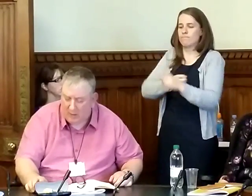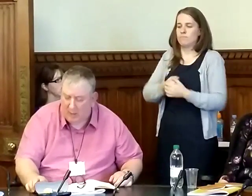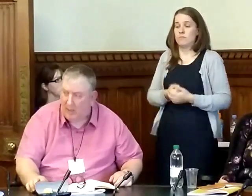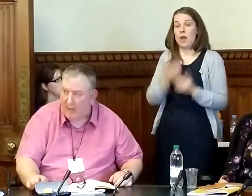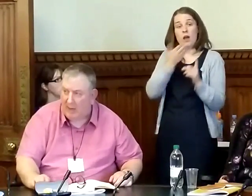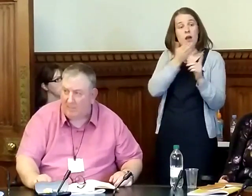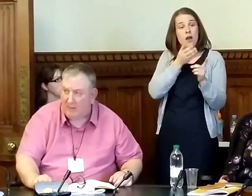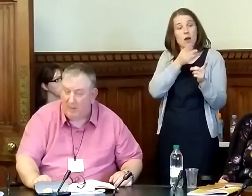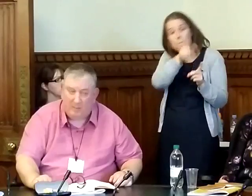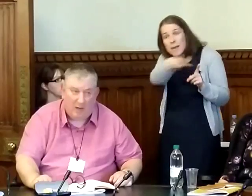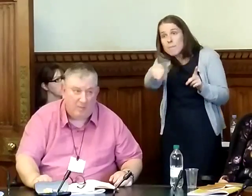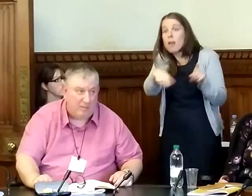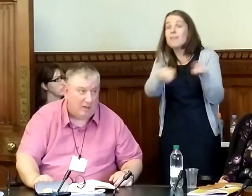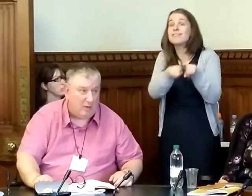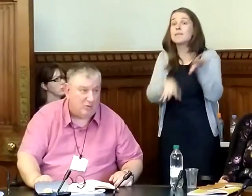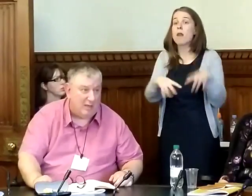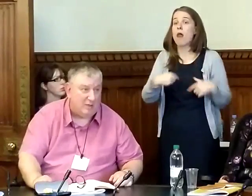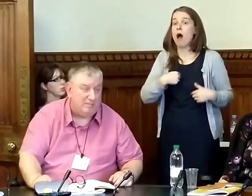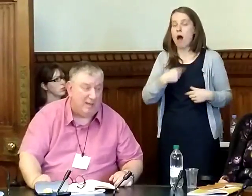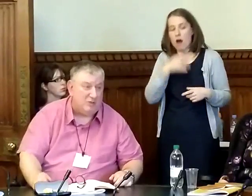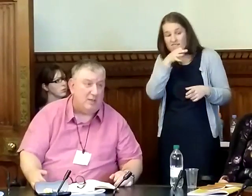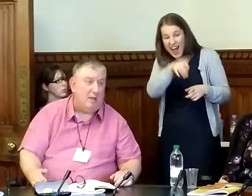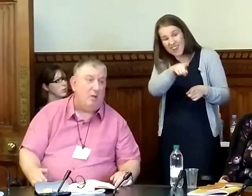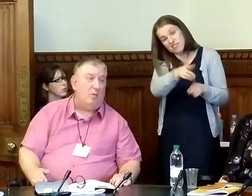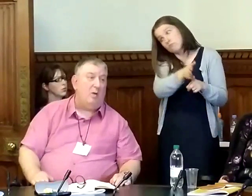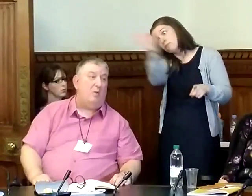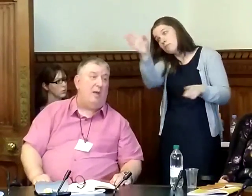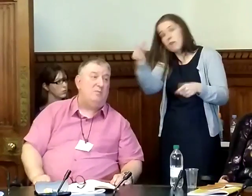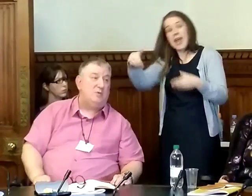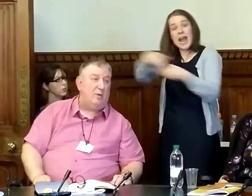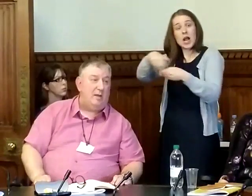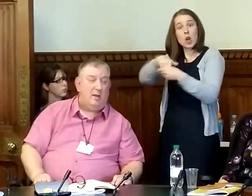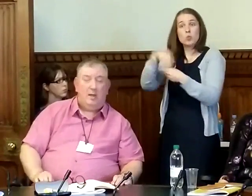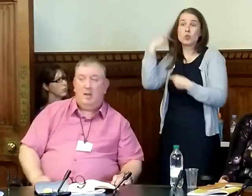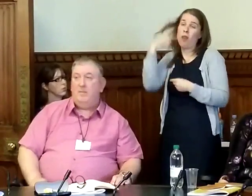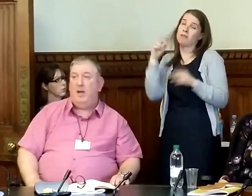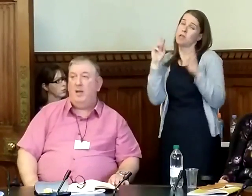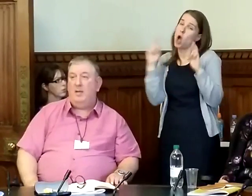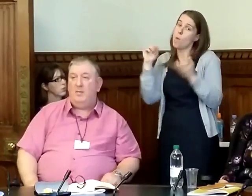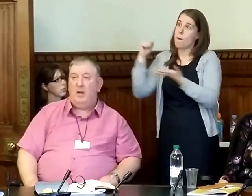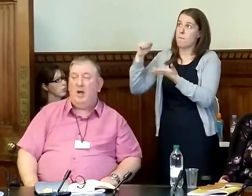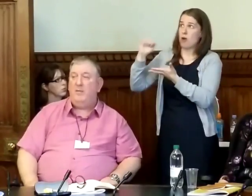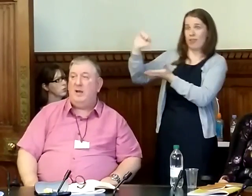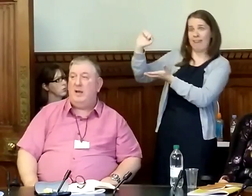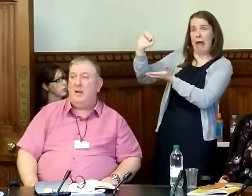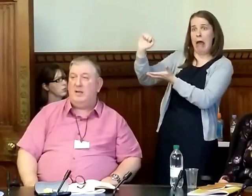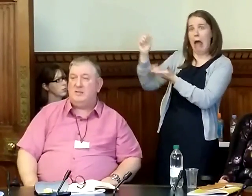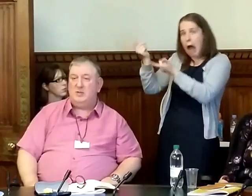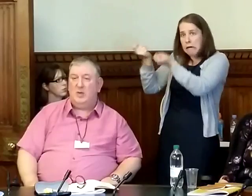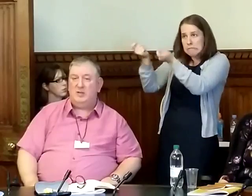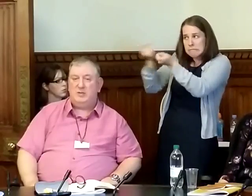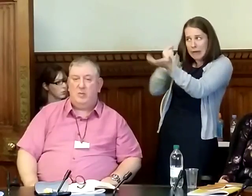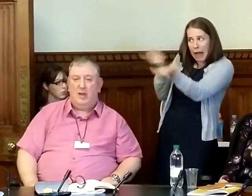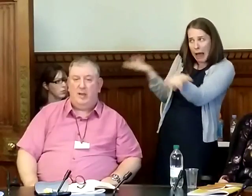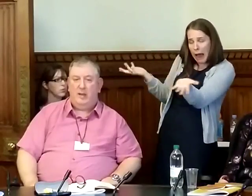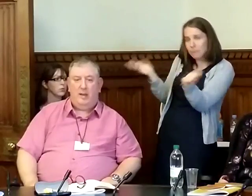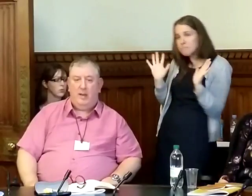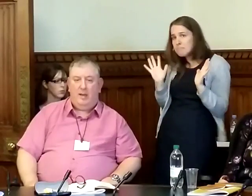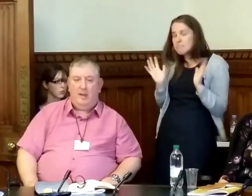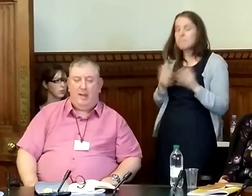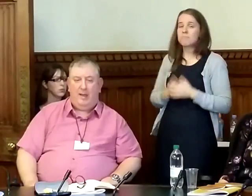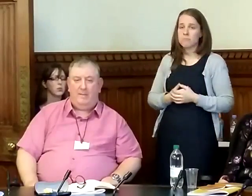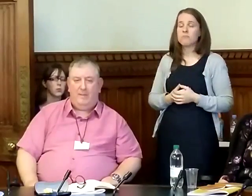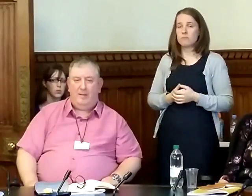Inclusion London. Maybe I'm hoping the $300 budget will hold up to it. But we are really in a situation